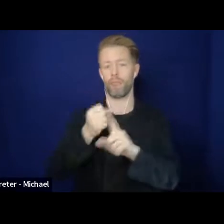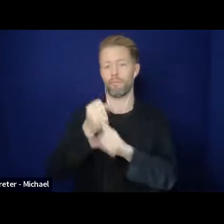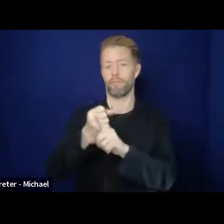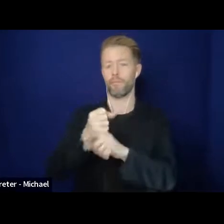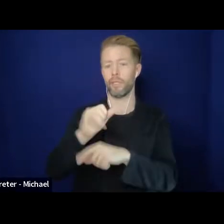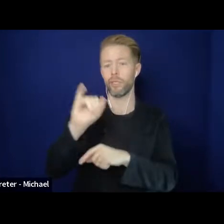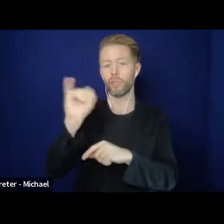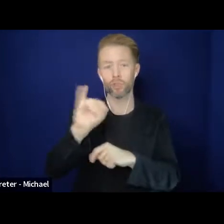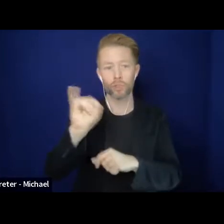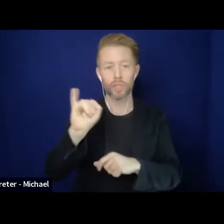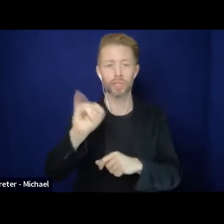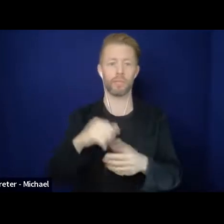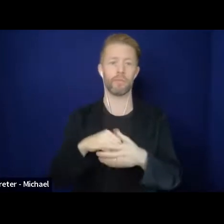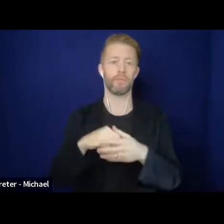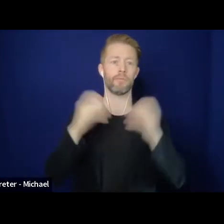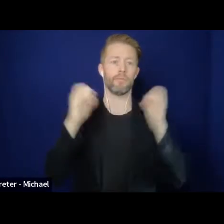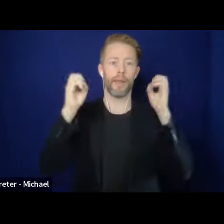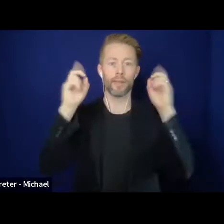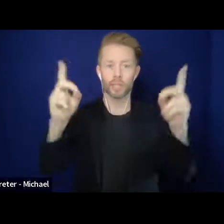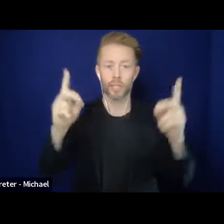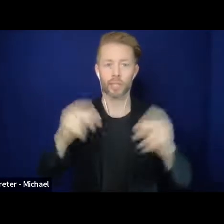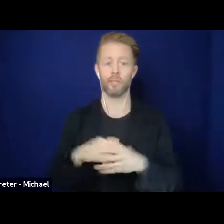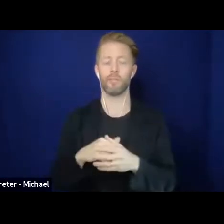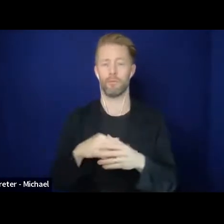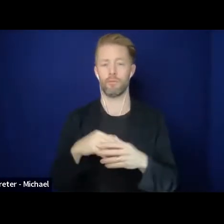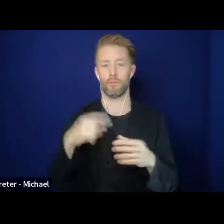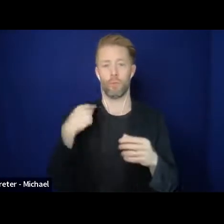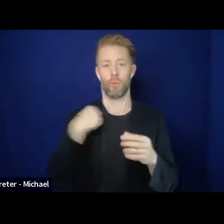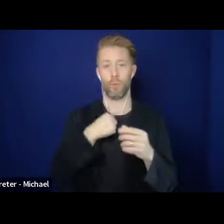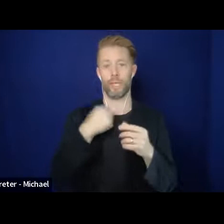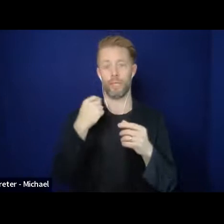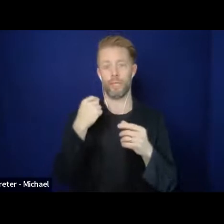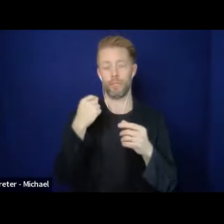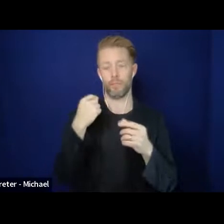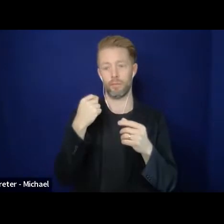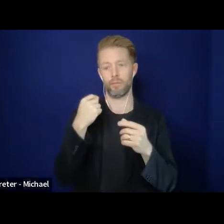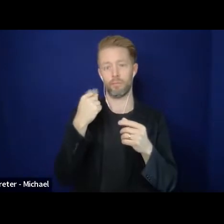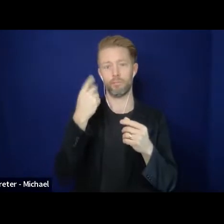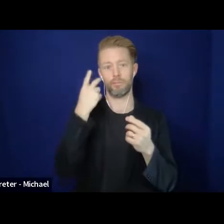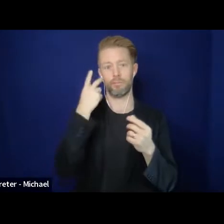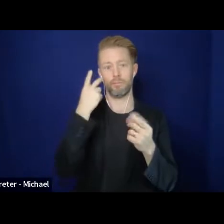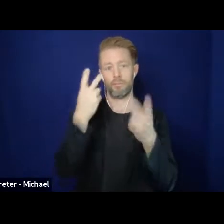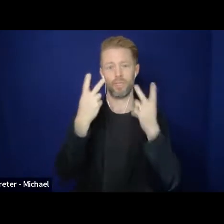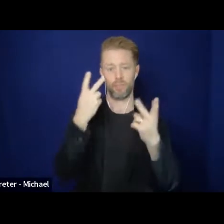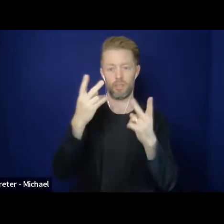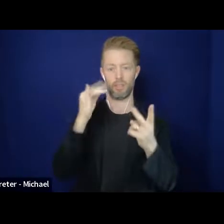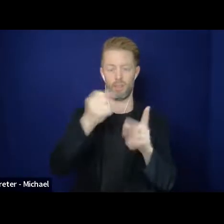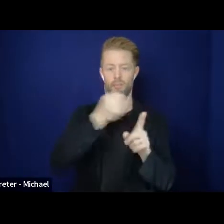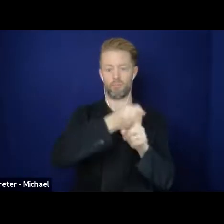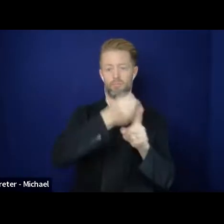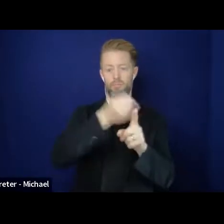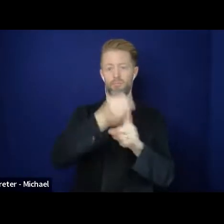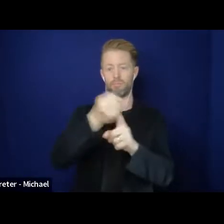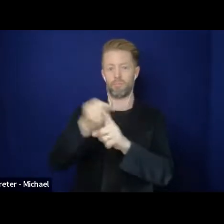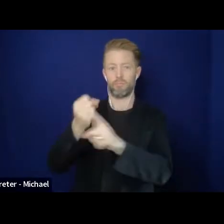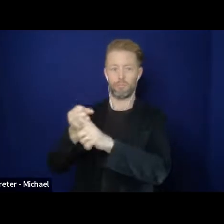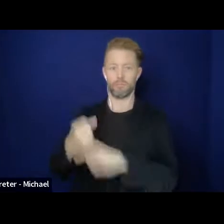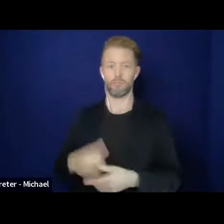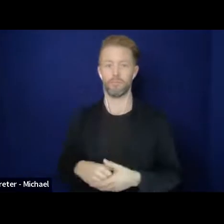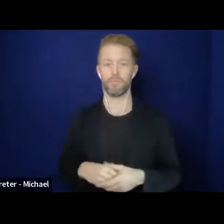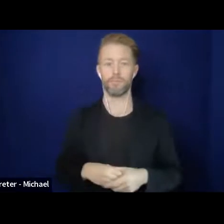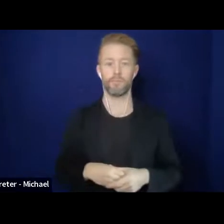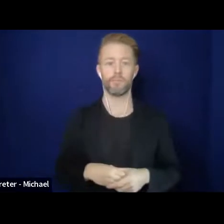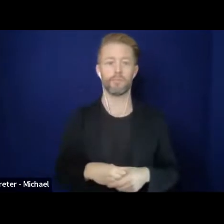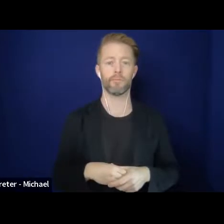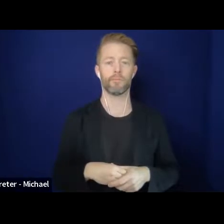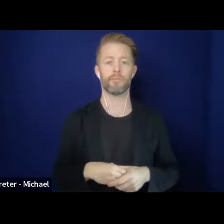into education. And we see all of these things resonate across all of these things. Additionally,